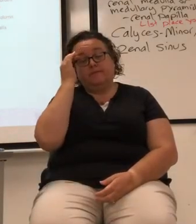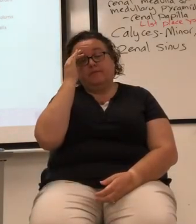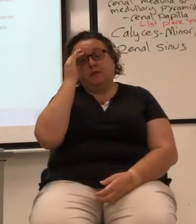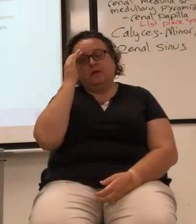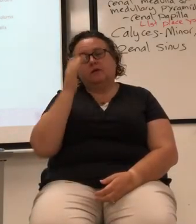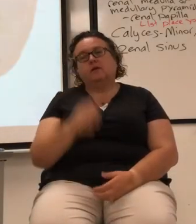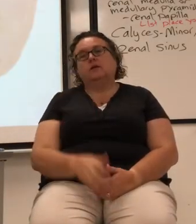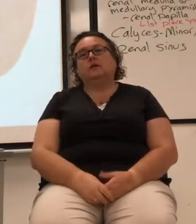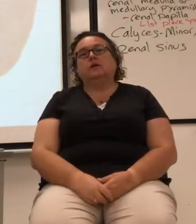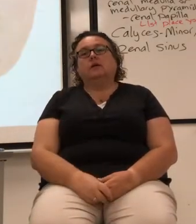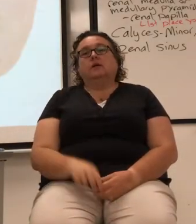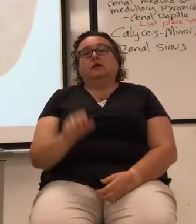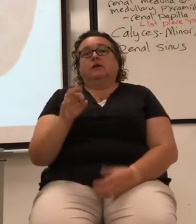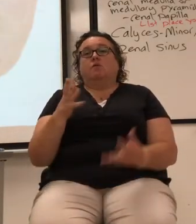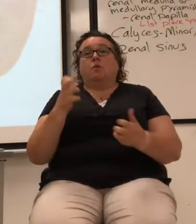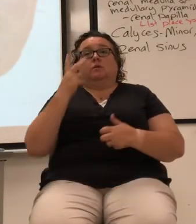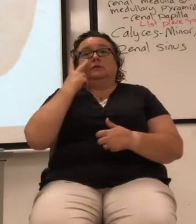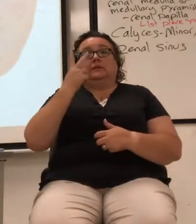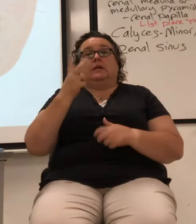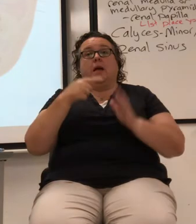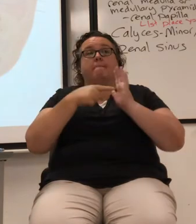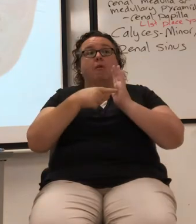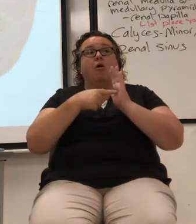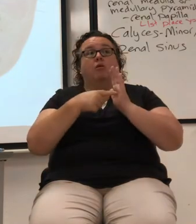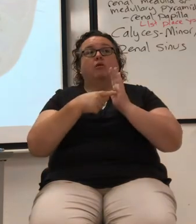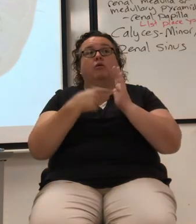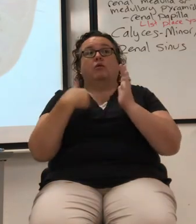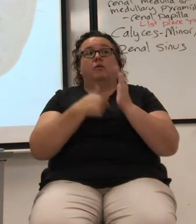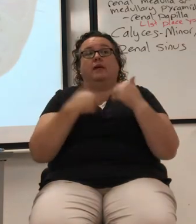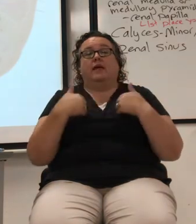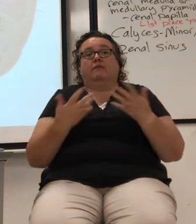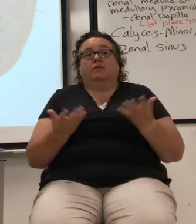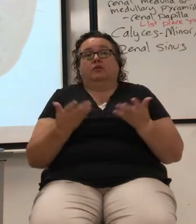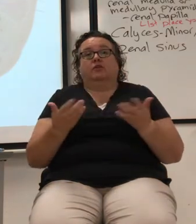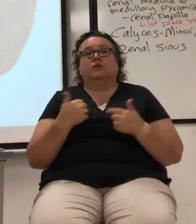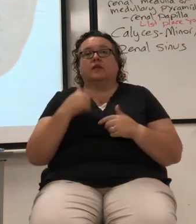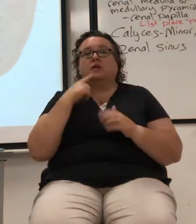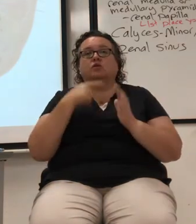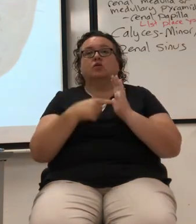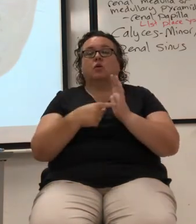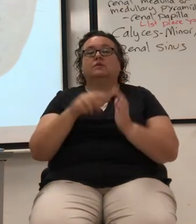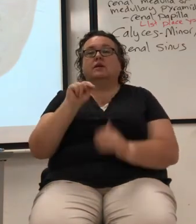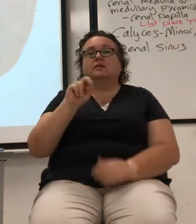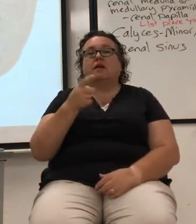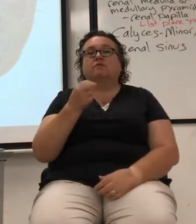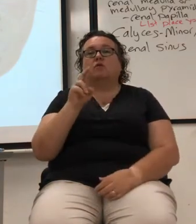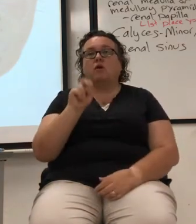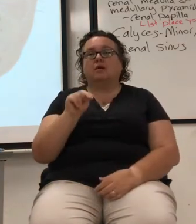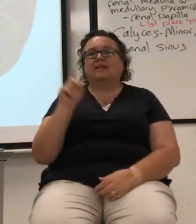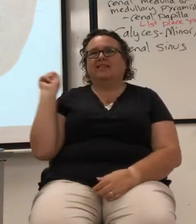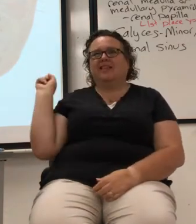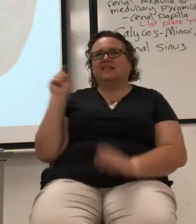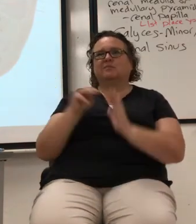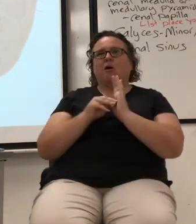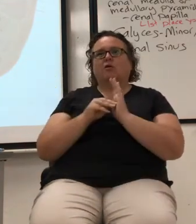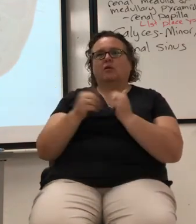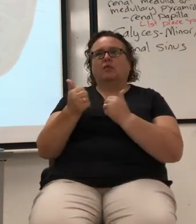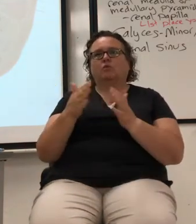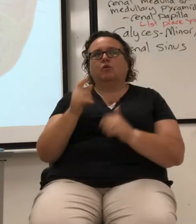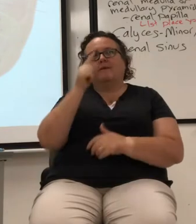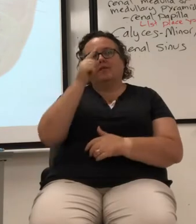Well, anyways, if you want to look at a model that shows the nephron with the cortex medulla, this model in the room over